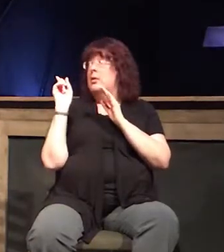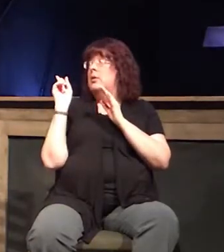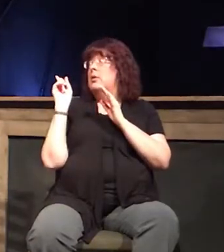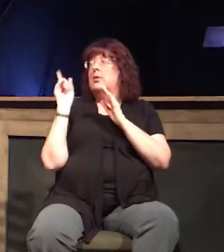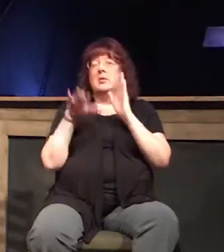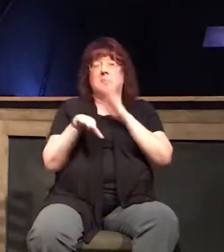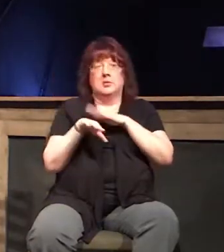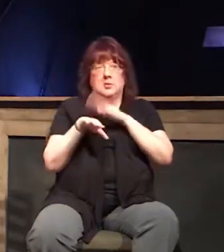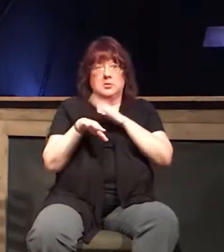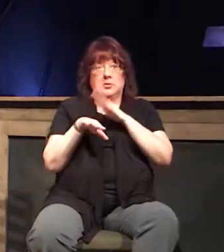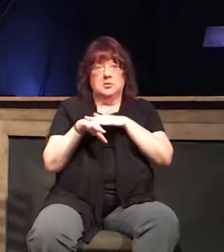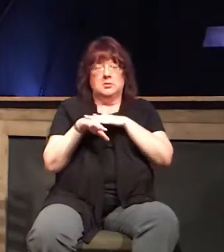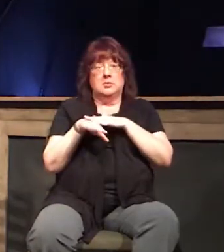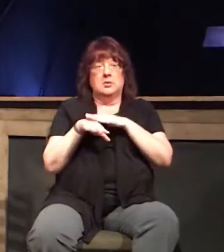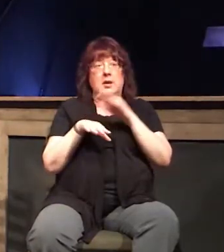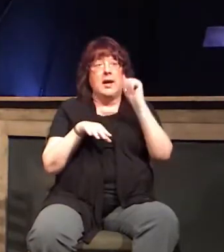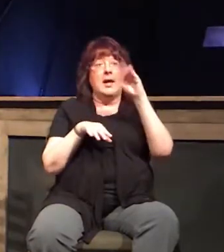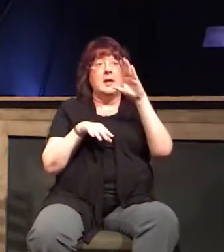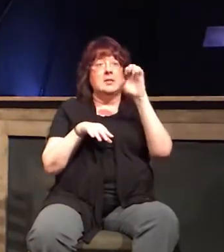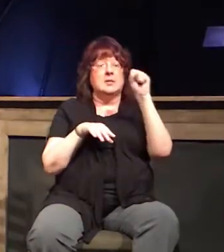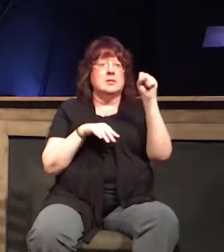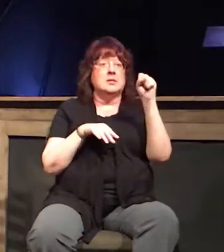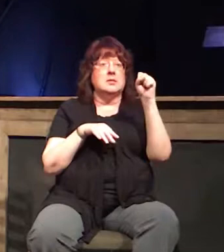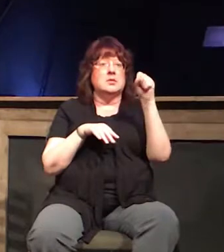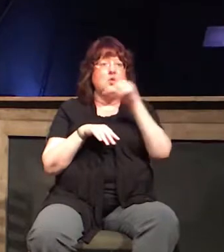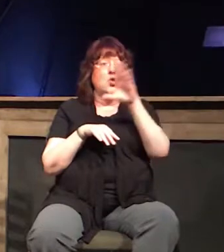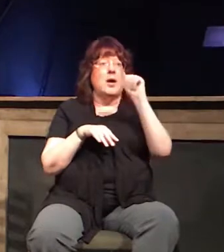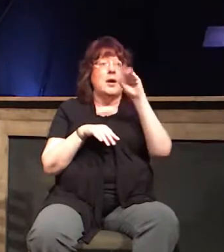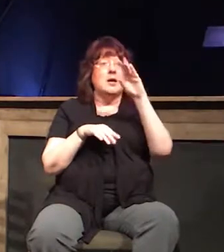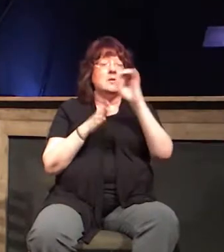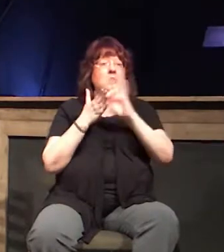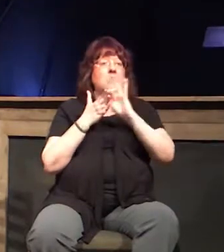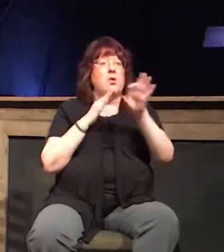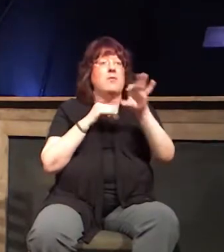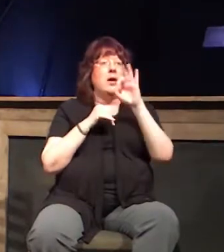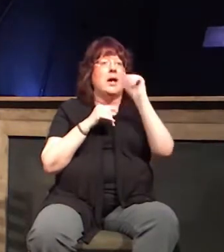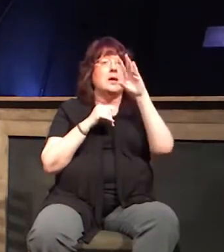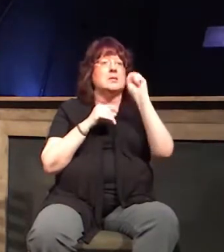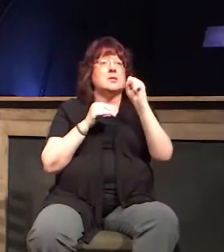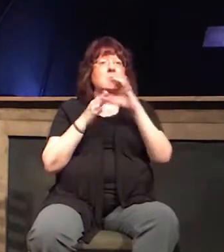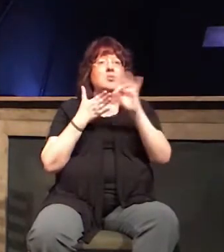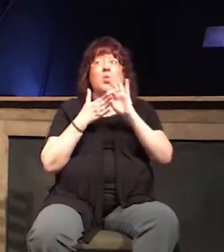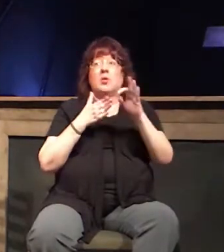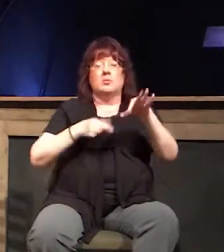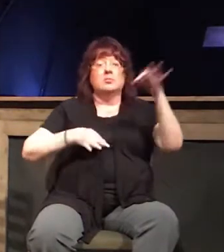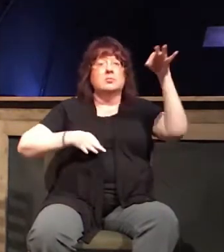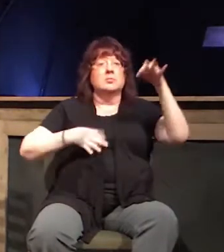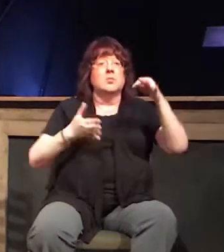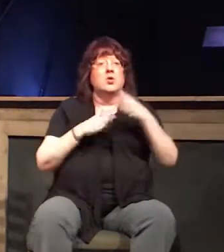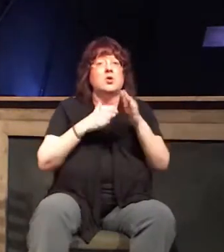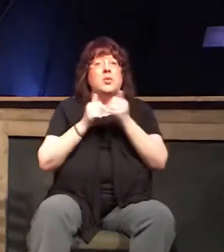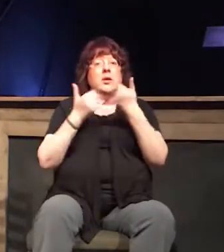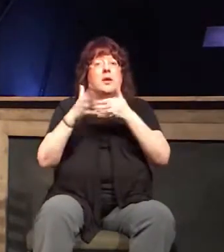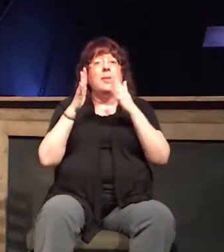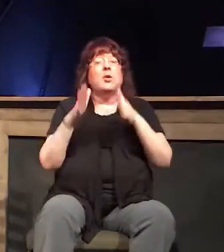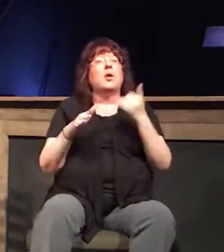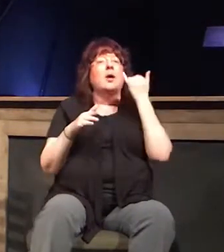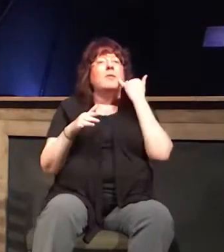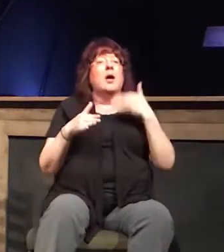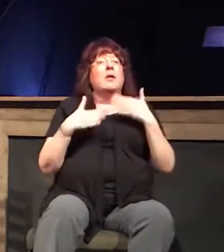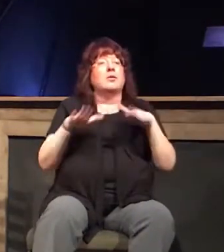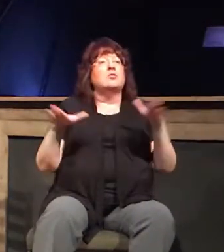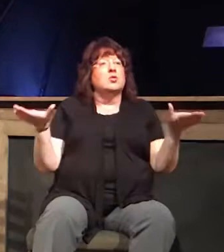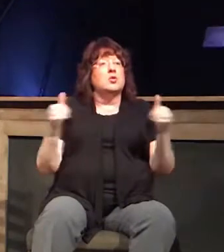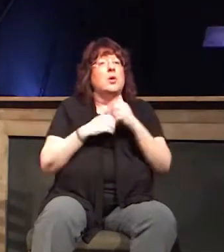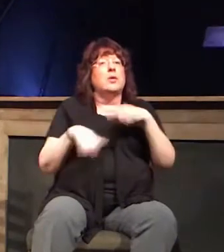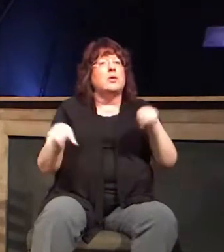I want to warn you, it's called the ACES, your ACES score, finding your ACES score. Everybody take it out, please. Share with your neighbor. If you have young